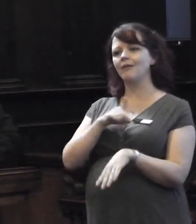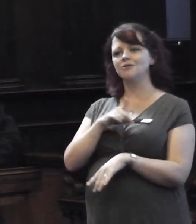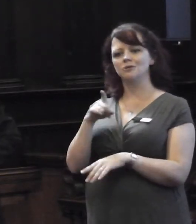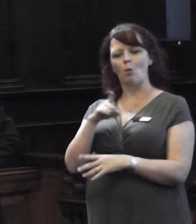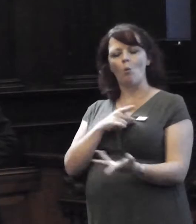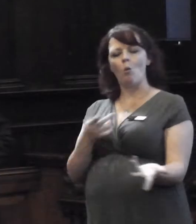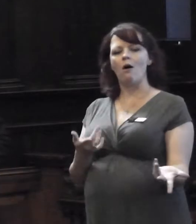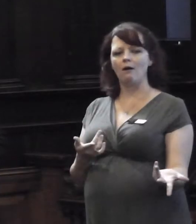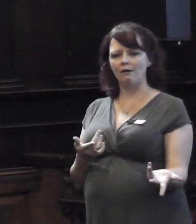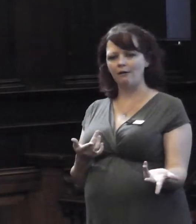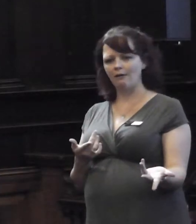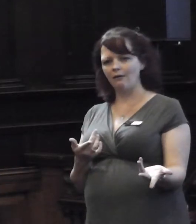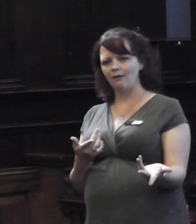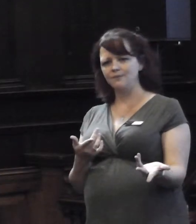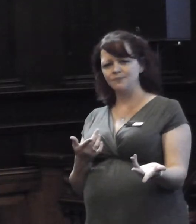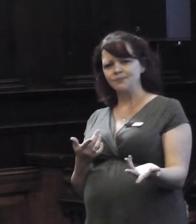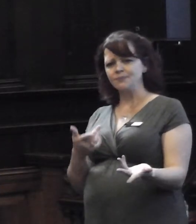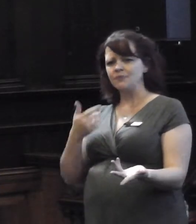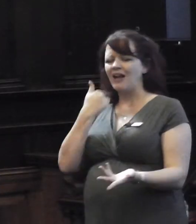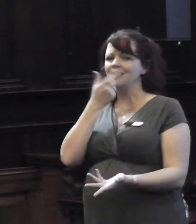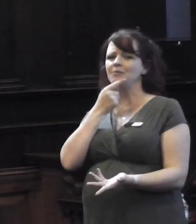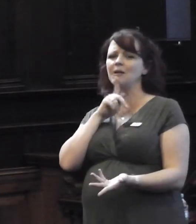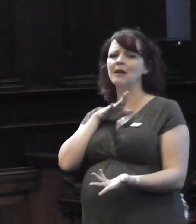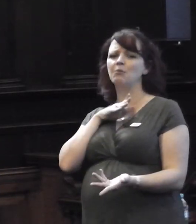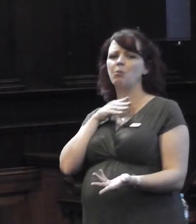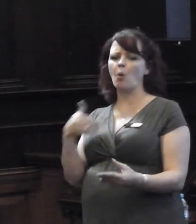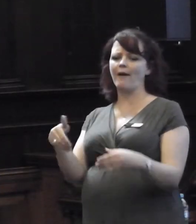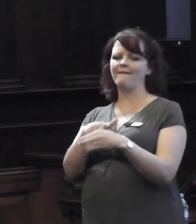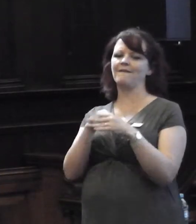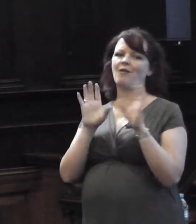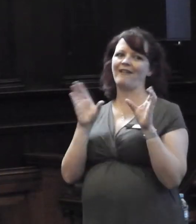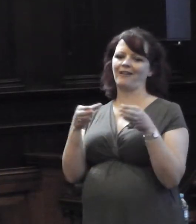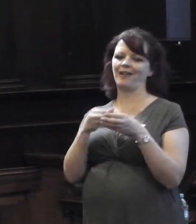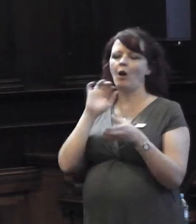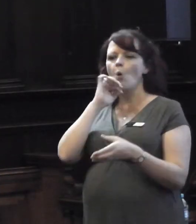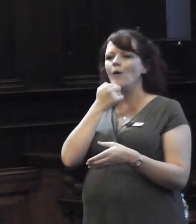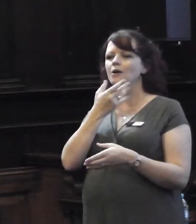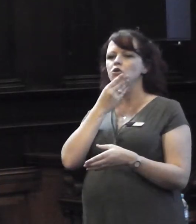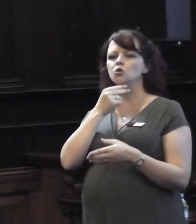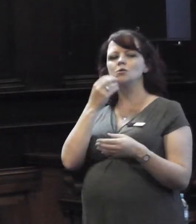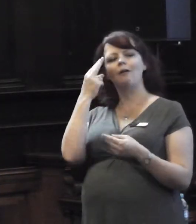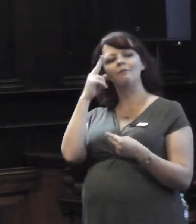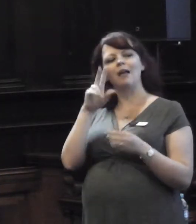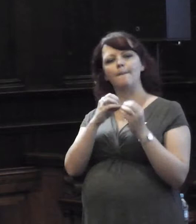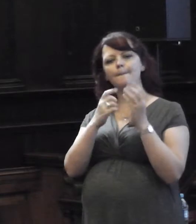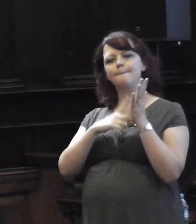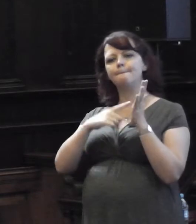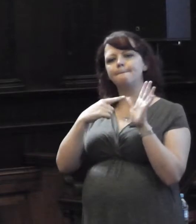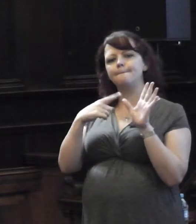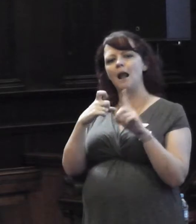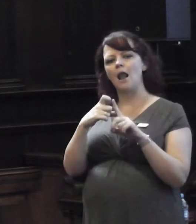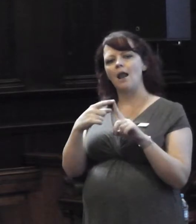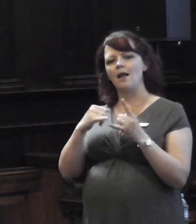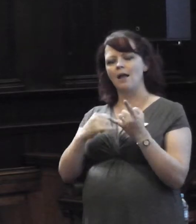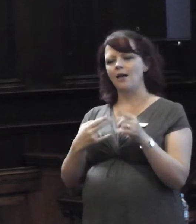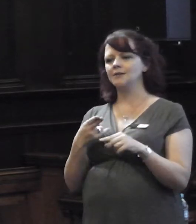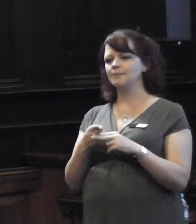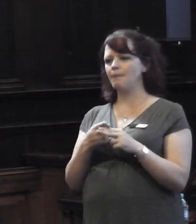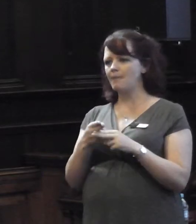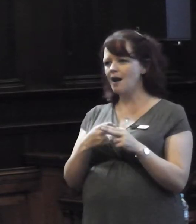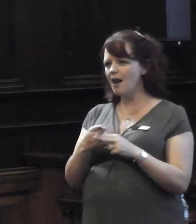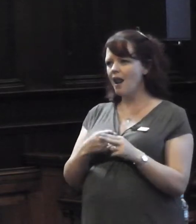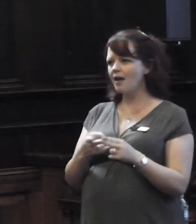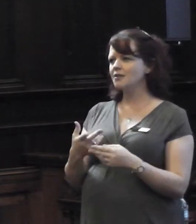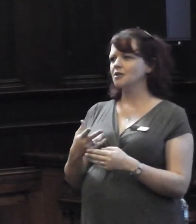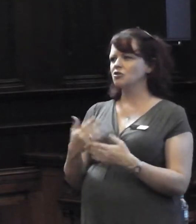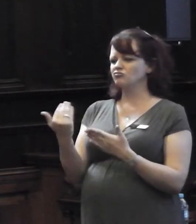Offenders involved in gangs will have used blades to protect themselves, to intimidate